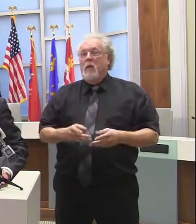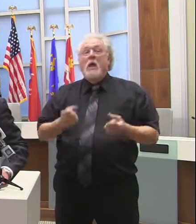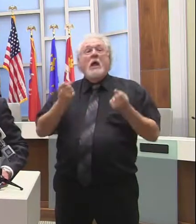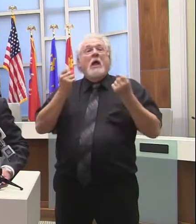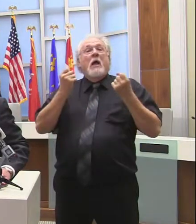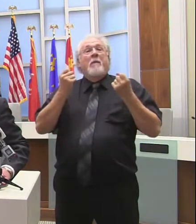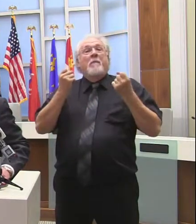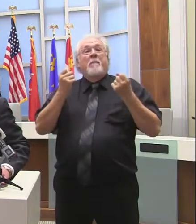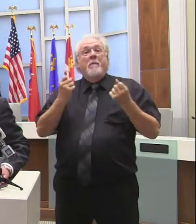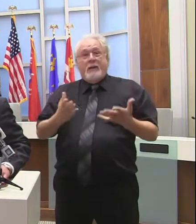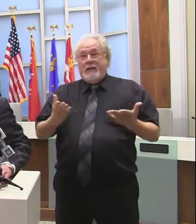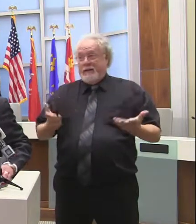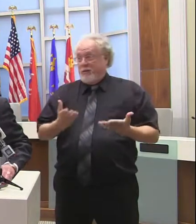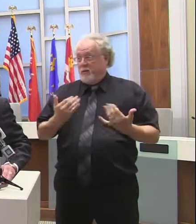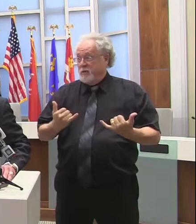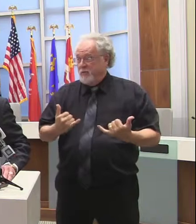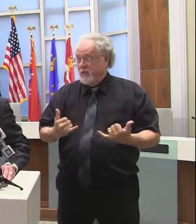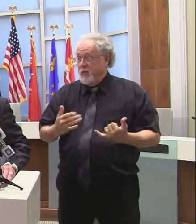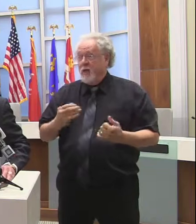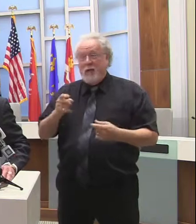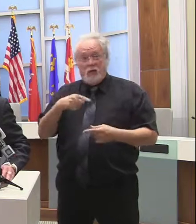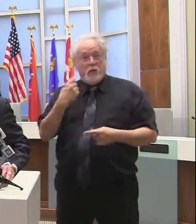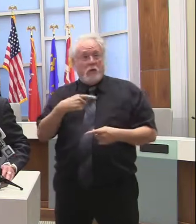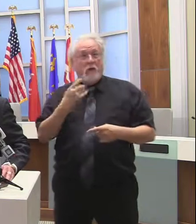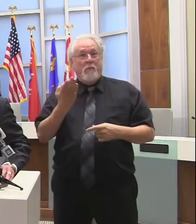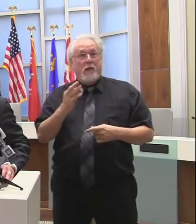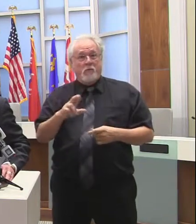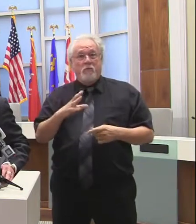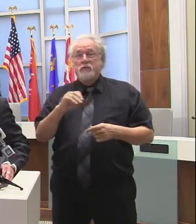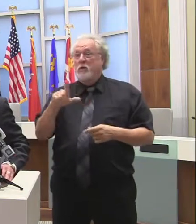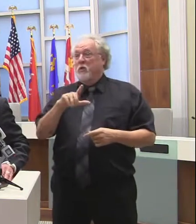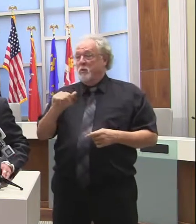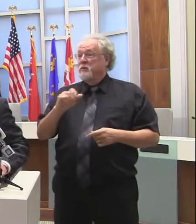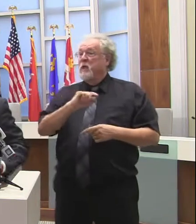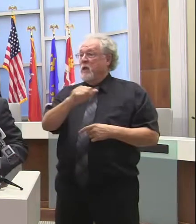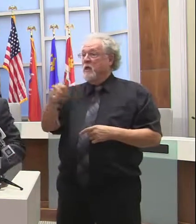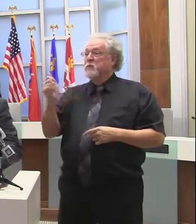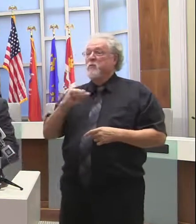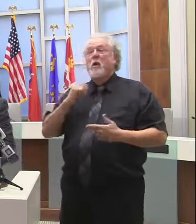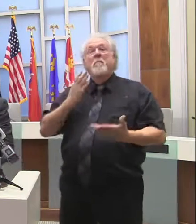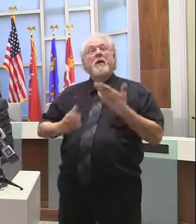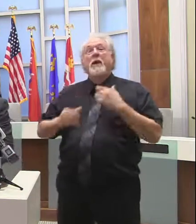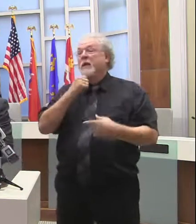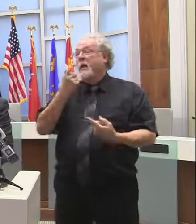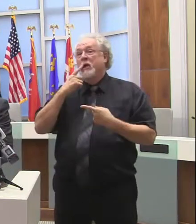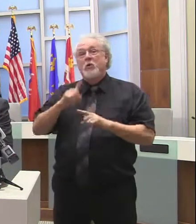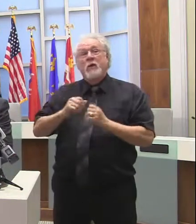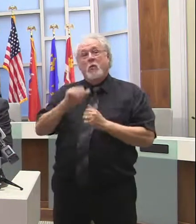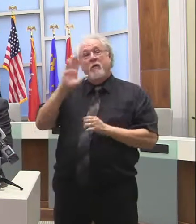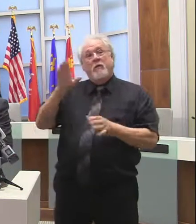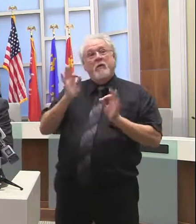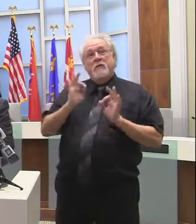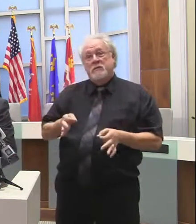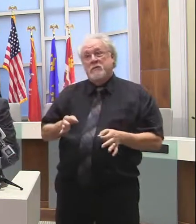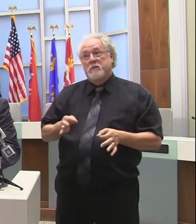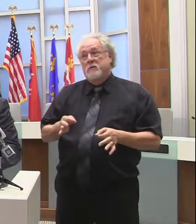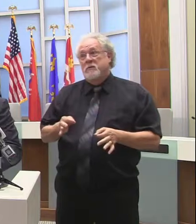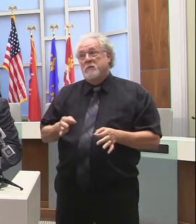many here today and out around Baton Rouge and Louisiana and elsewhere may not agree with their decision